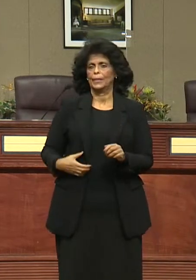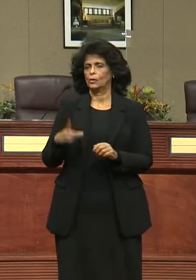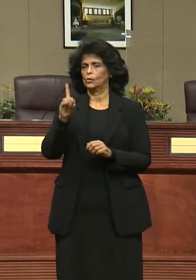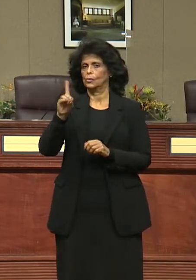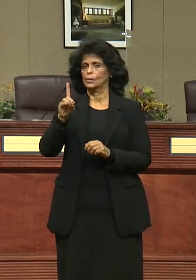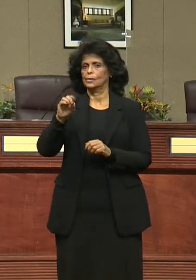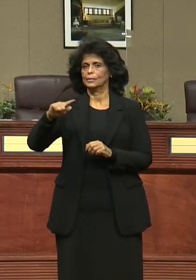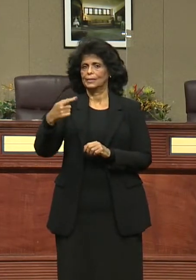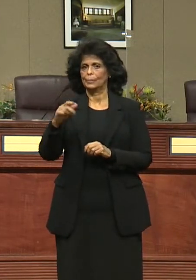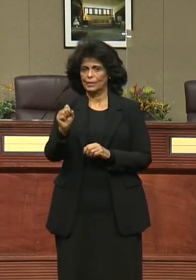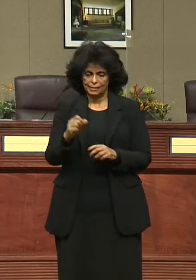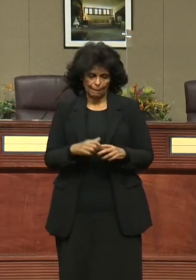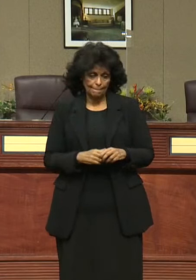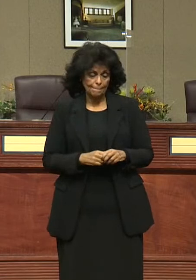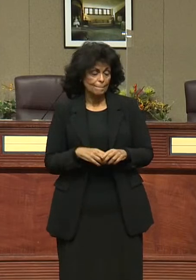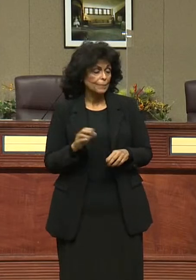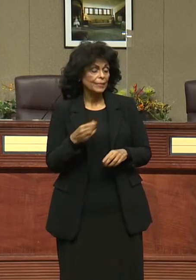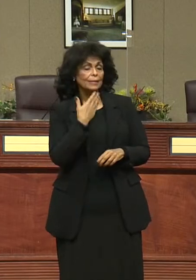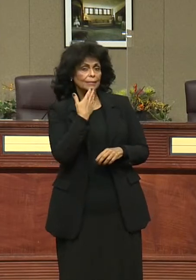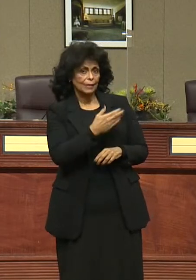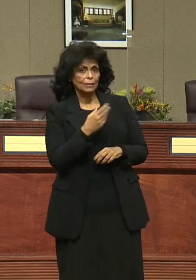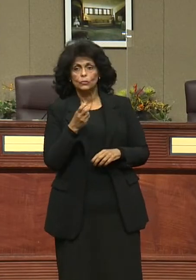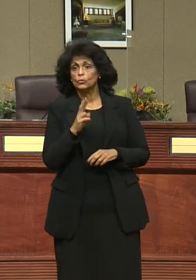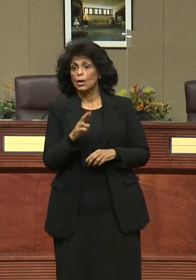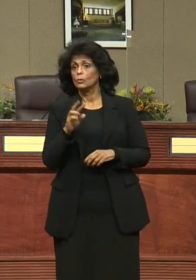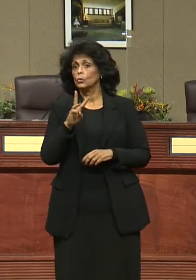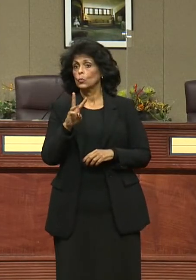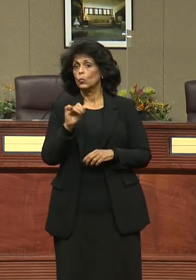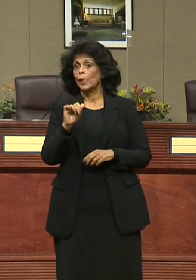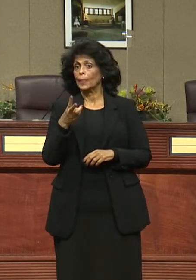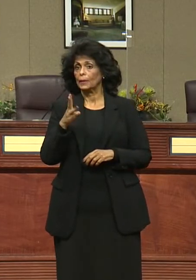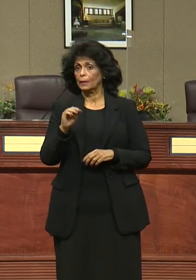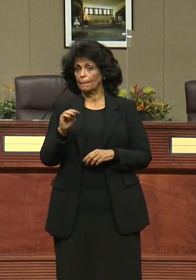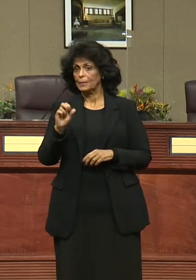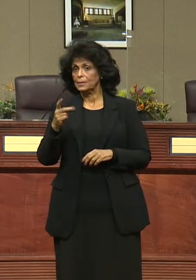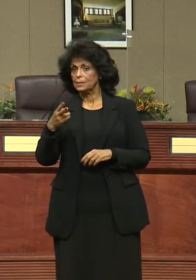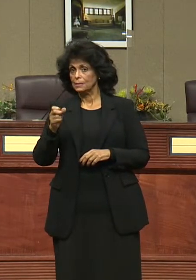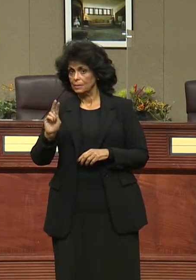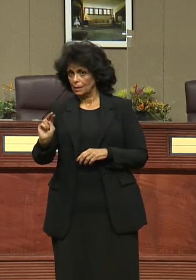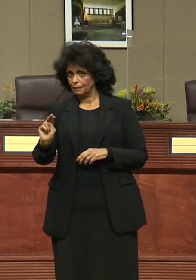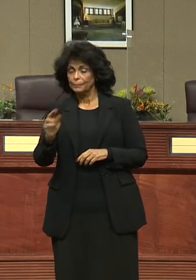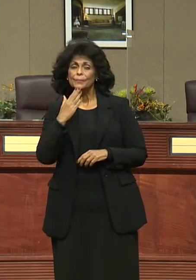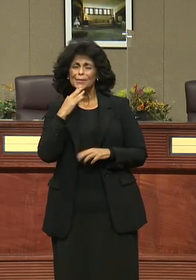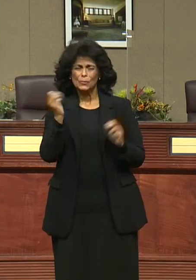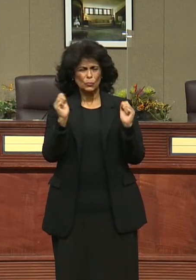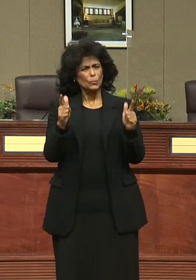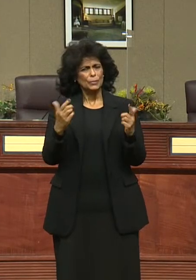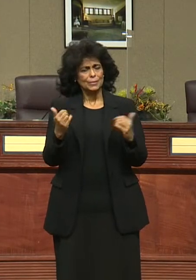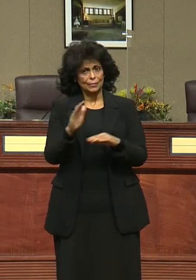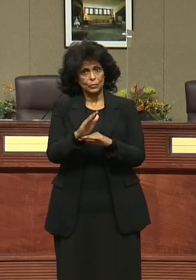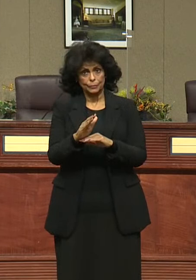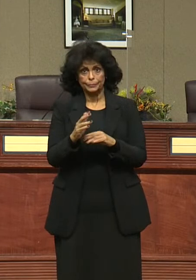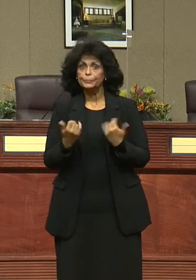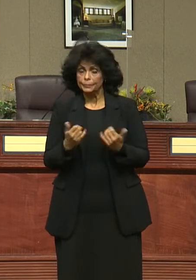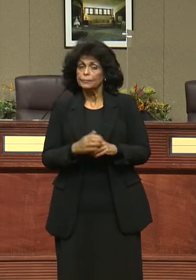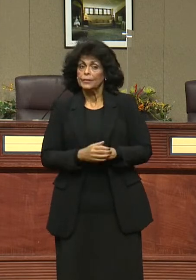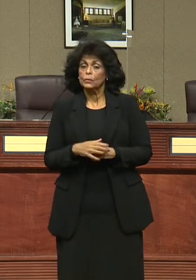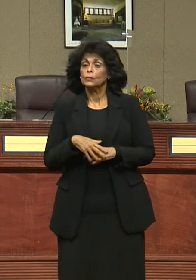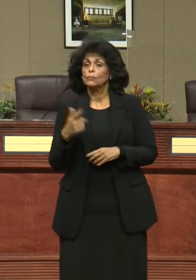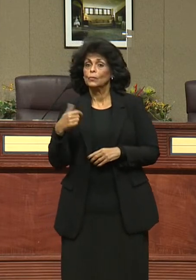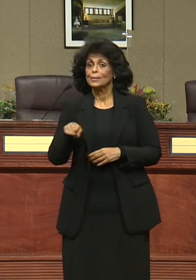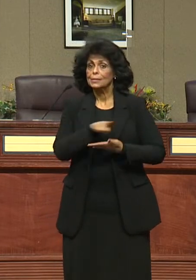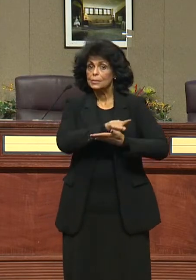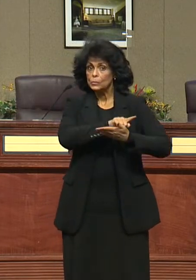All right, thank you, Dr. Williamson. Thank you to all of you for being here this afternoon. This is our last news conference